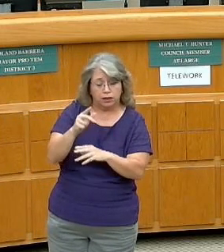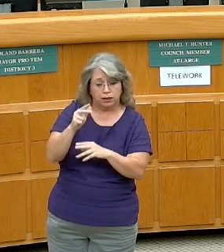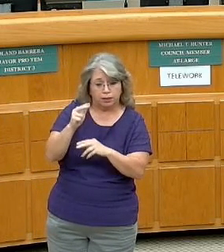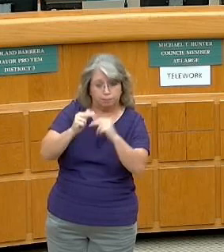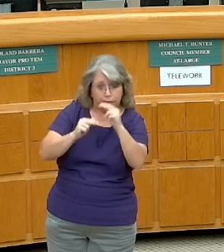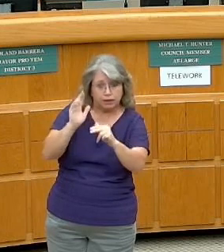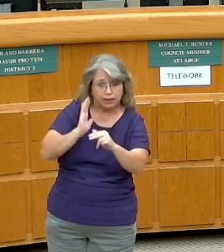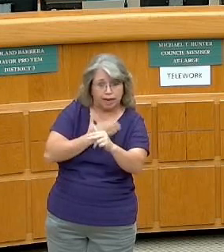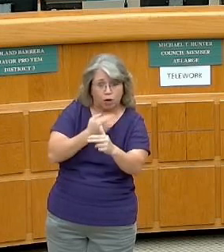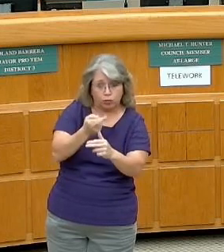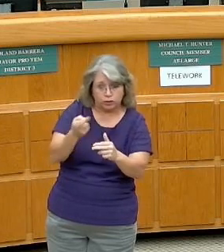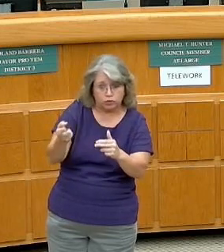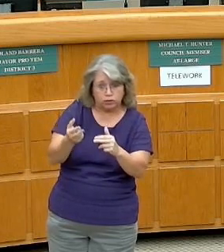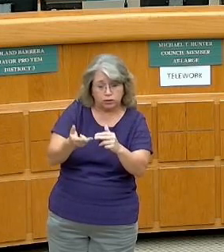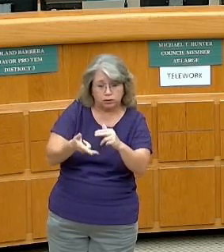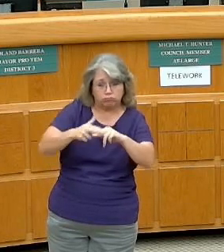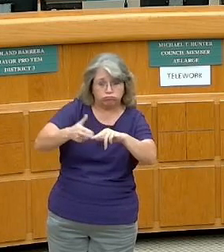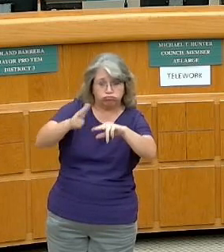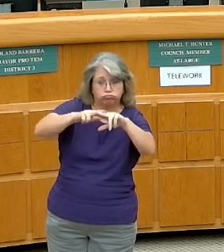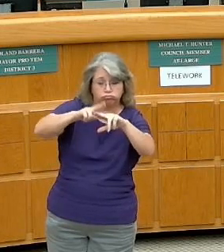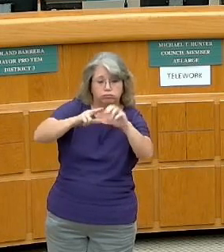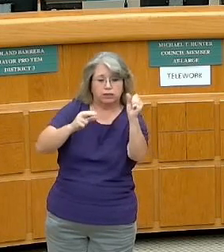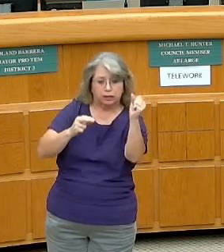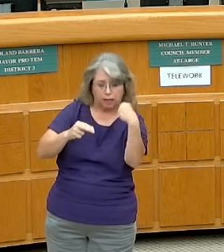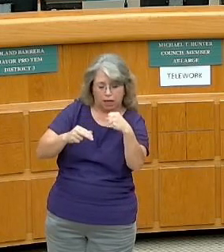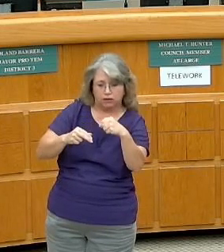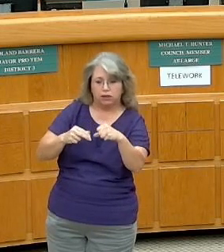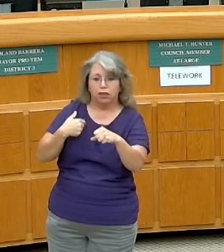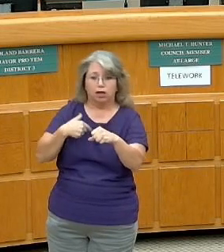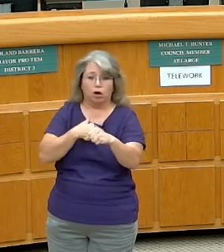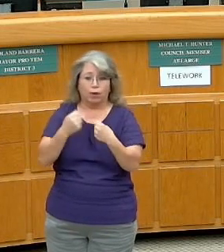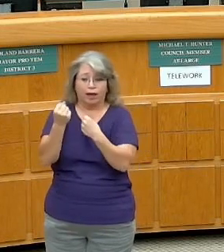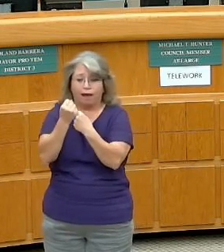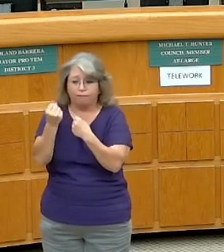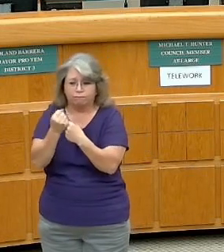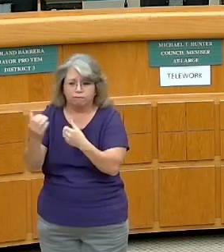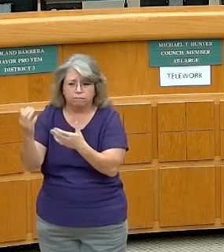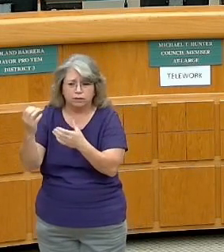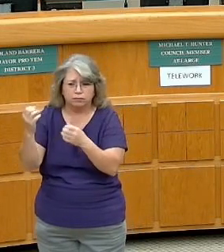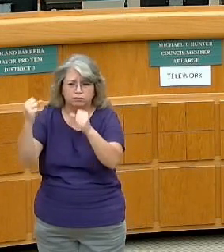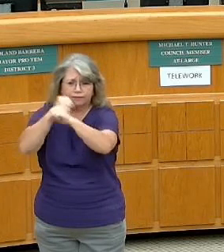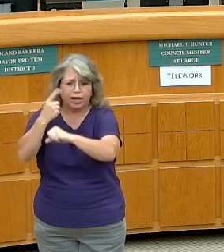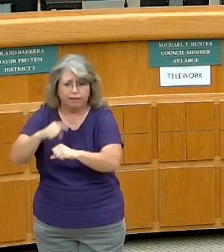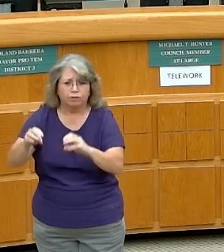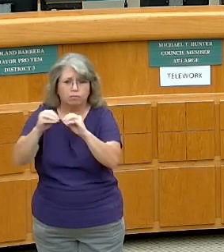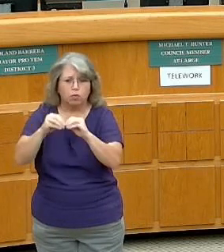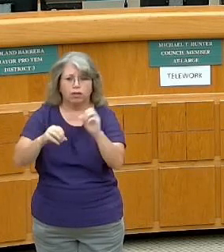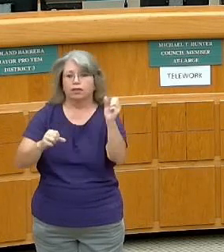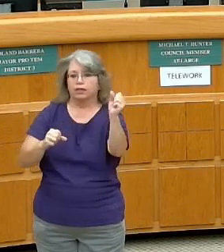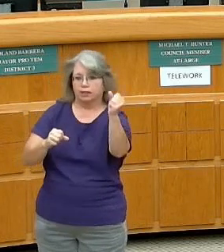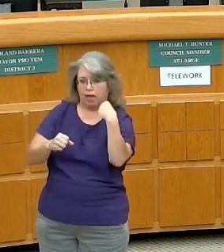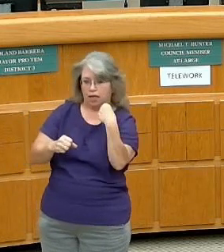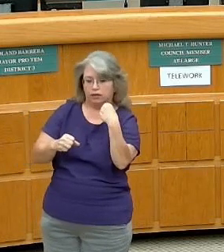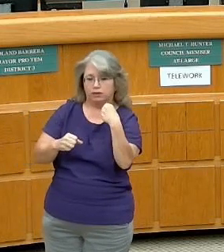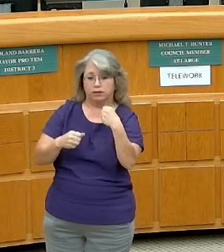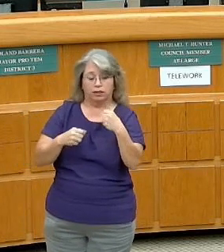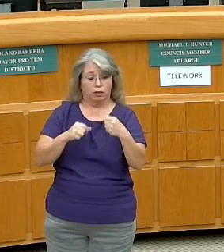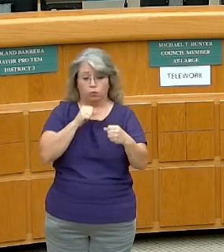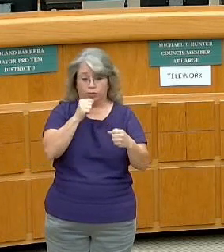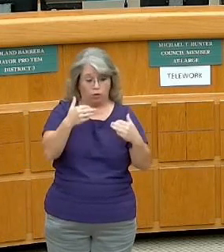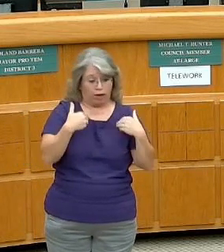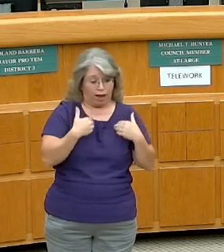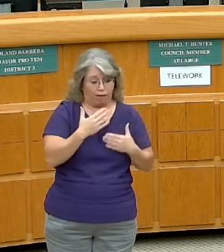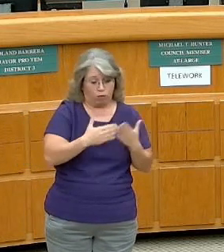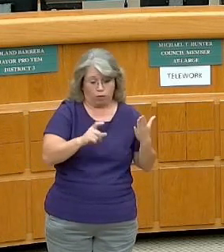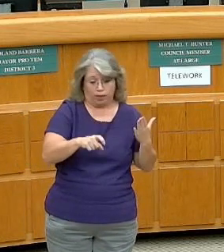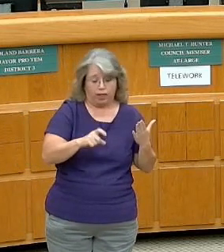more resources? Yes. What we don't have, are we making those requests in the proper format, to the state?